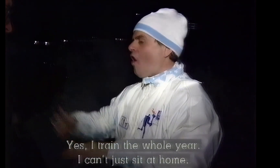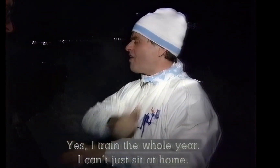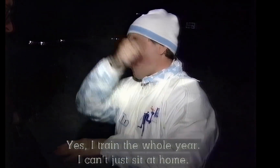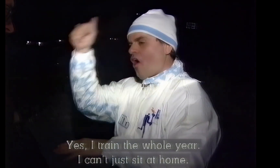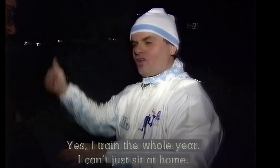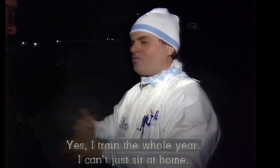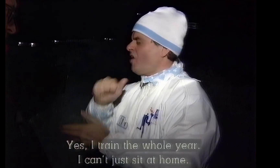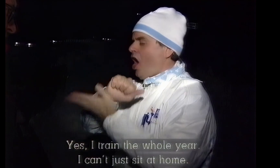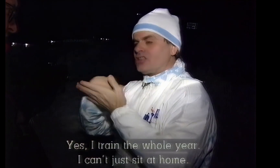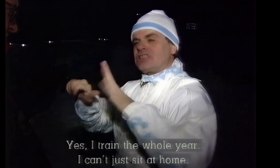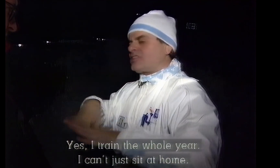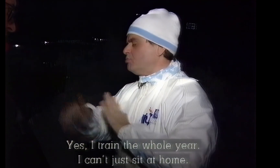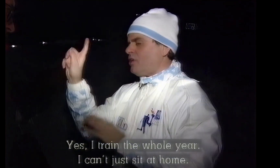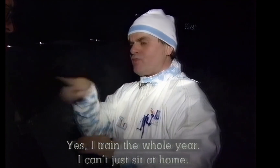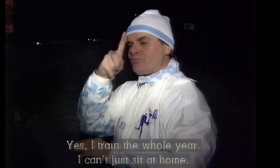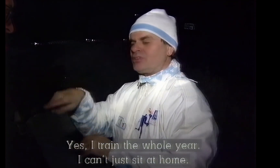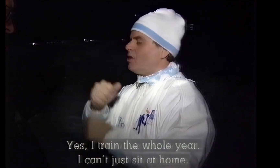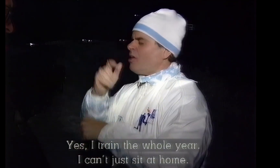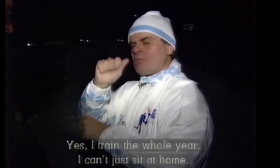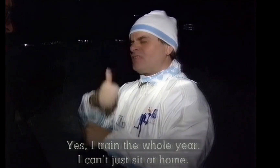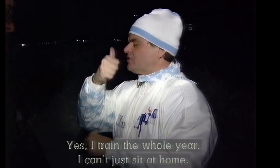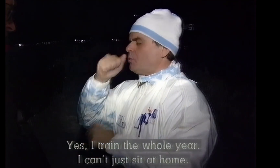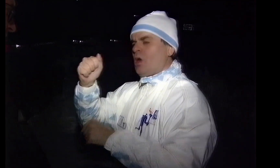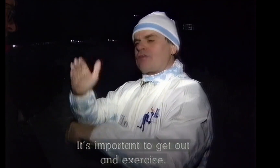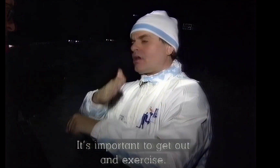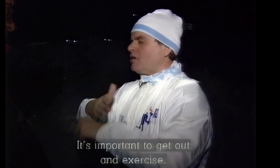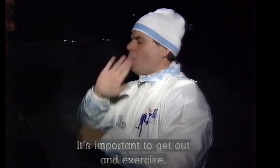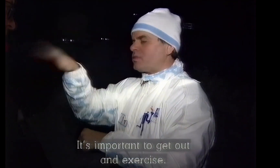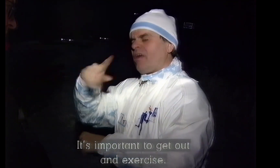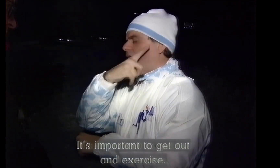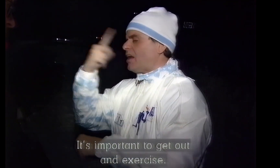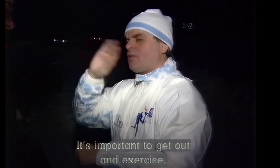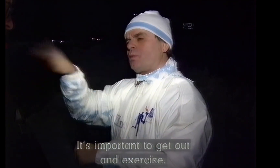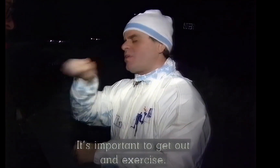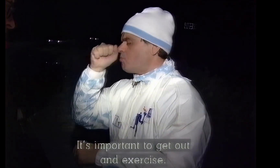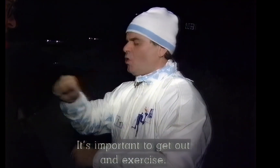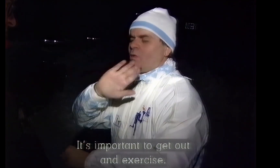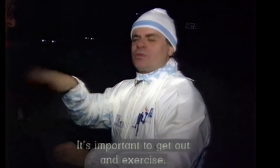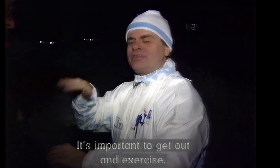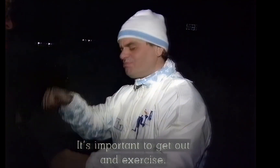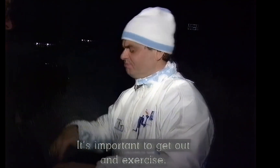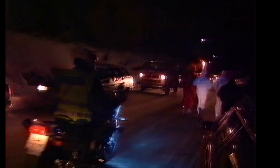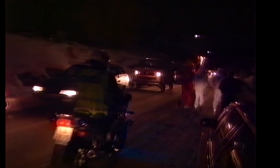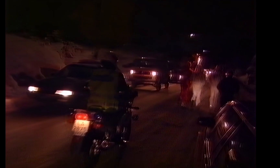Yes, I train the whole year. I can't just sit at home, it's not allowed. It's important to get out and exercise.